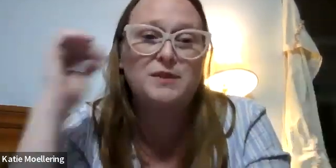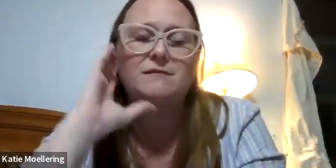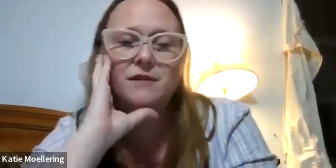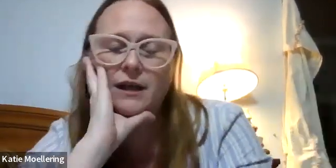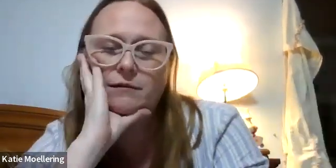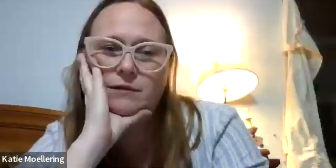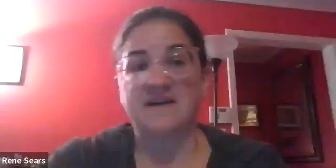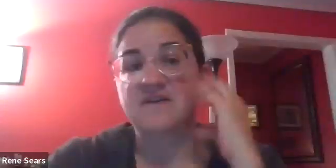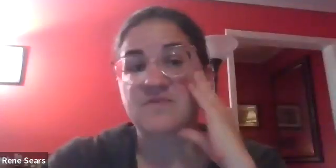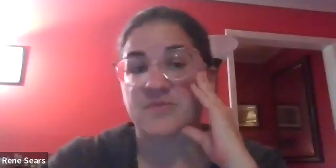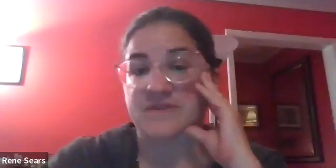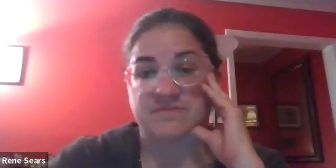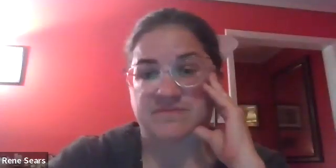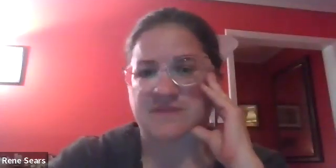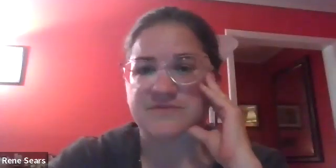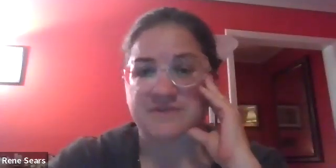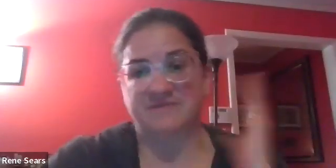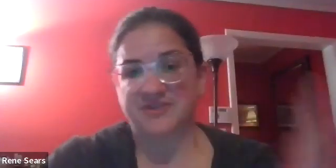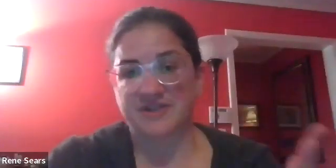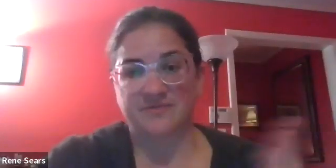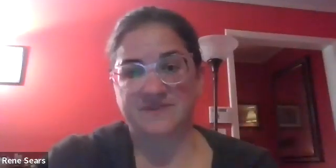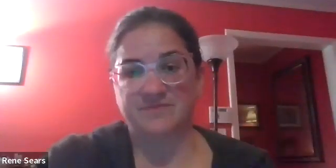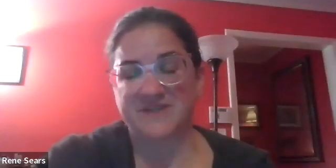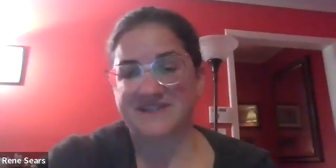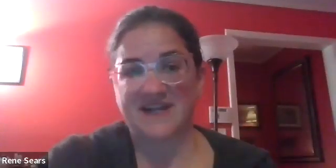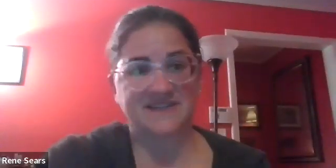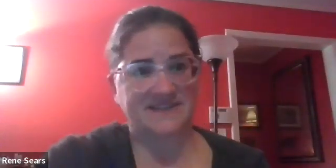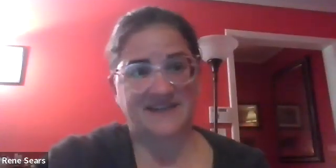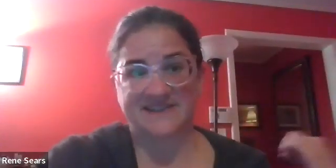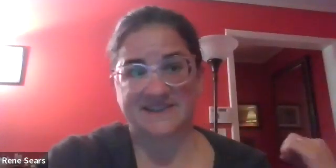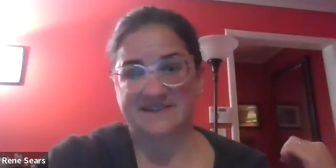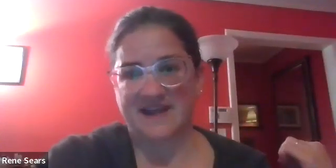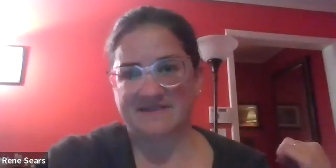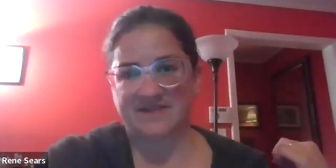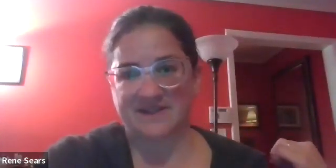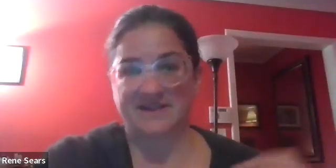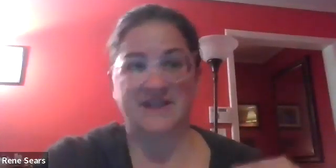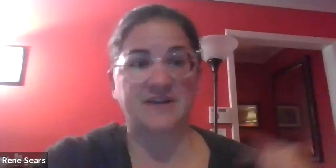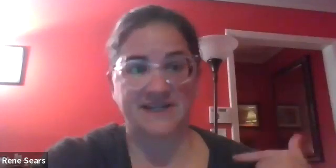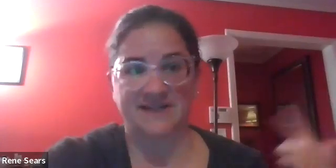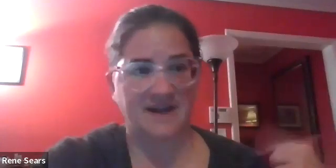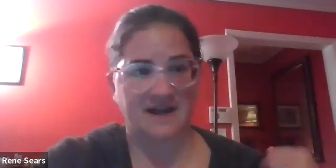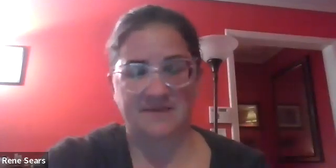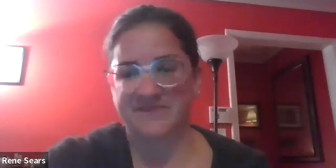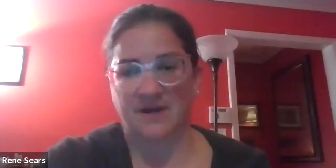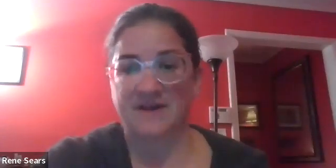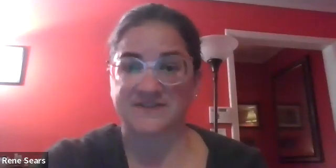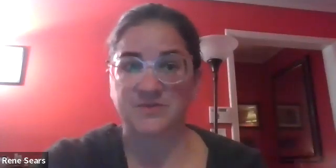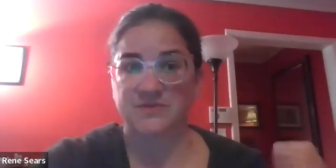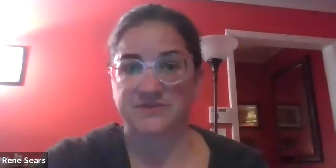groups. And I know with, I'm sure, when they tested the hearing and, at the schools